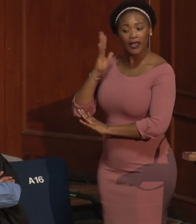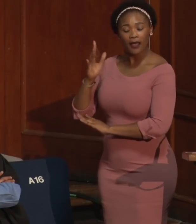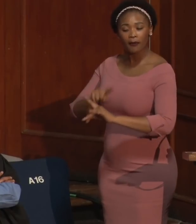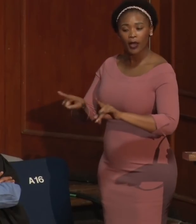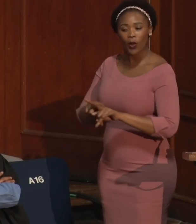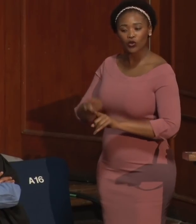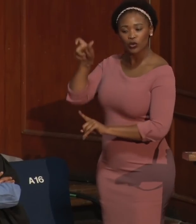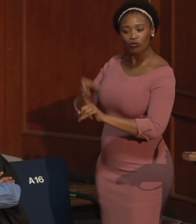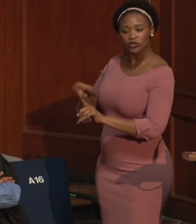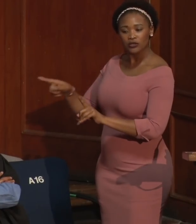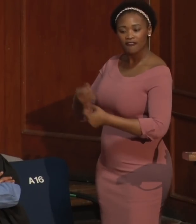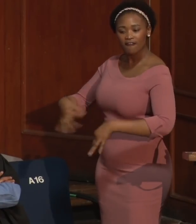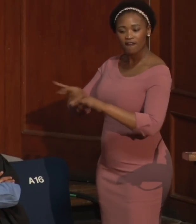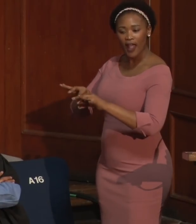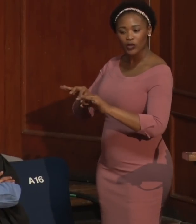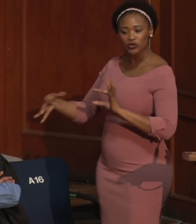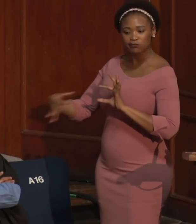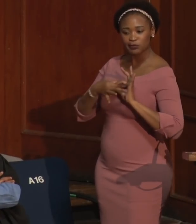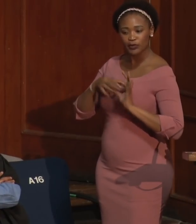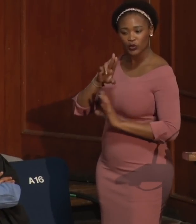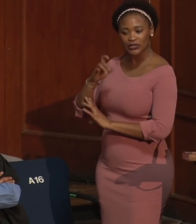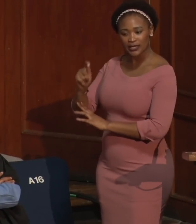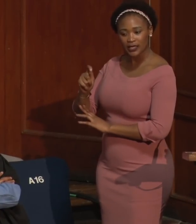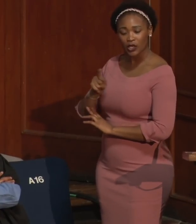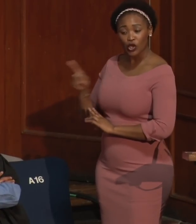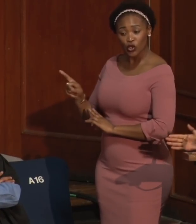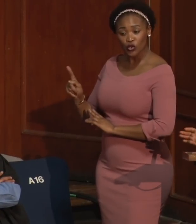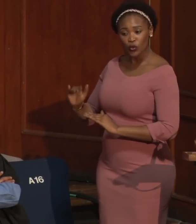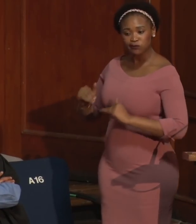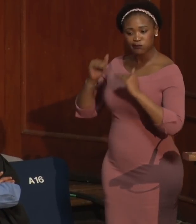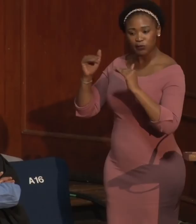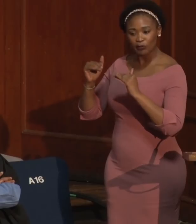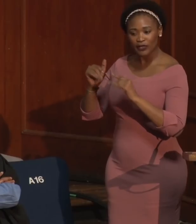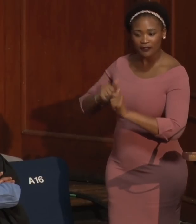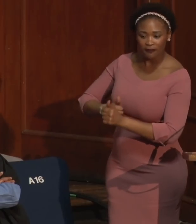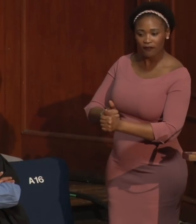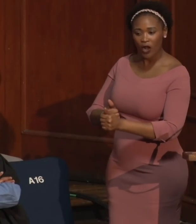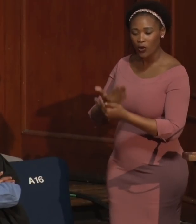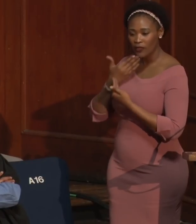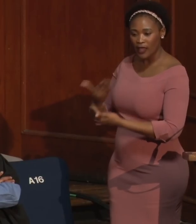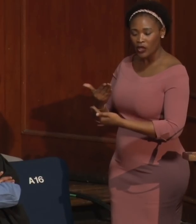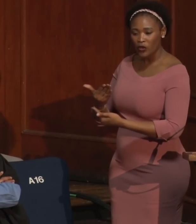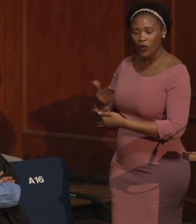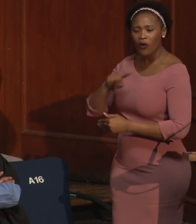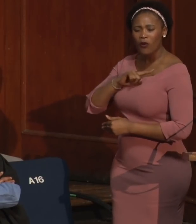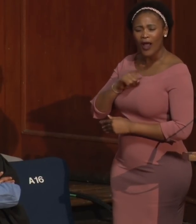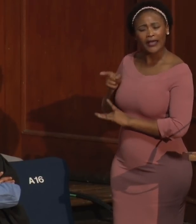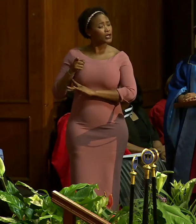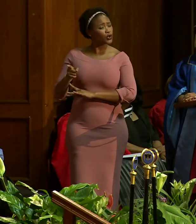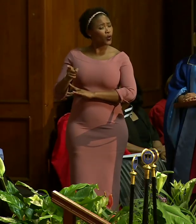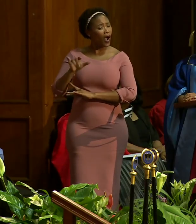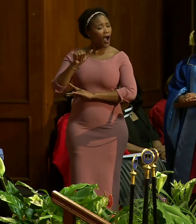whose values resonate with ours. And you came up just that way. Not only because you're an